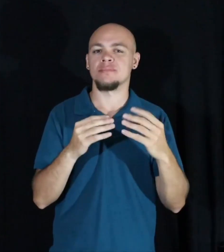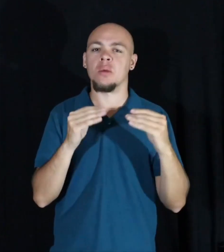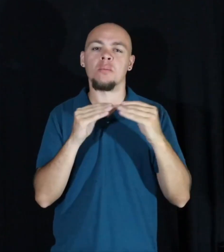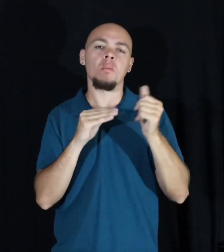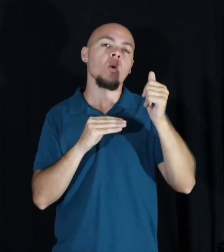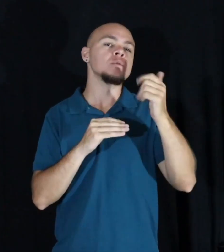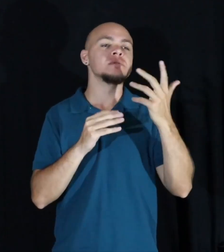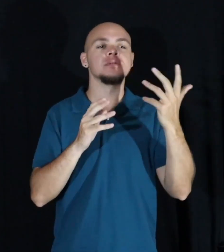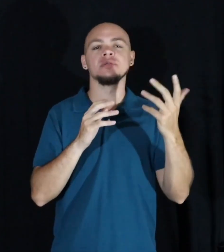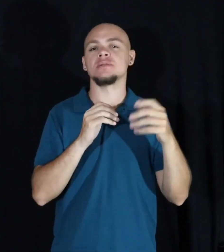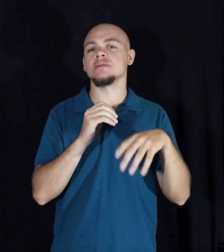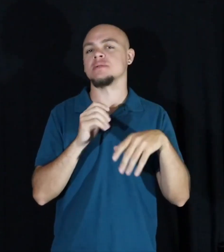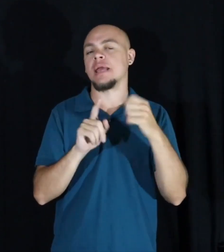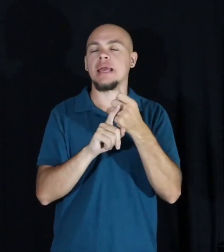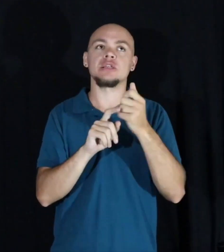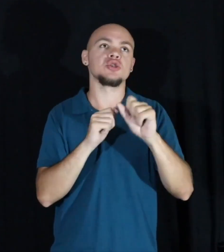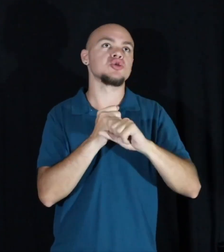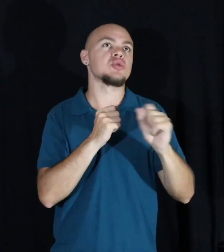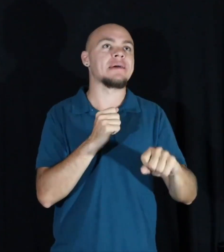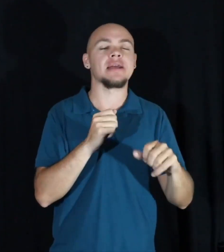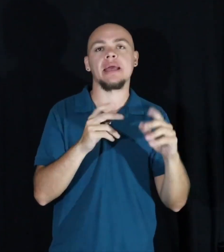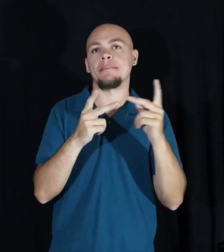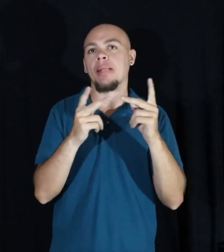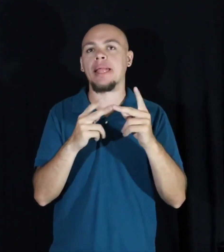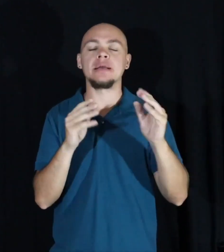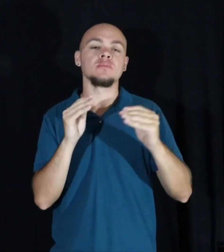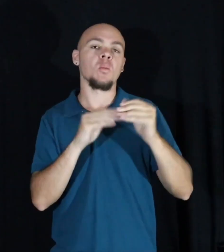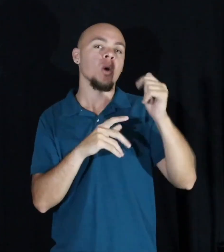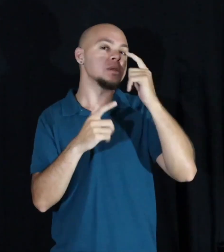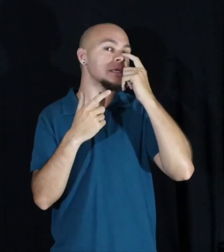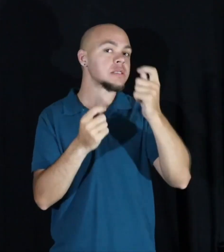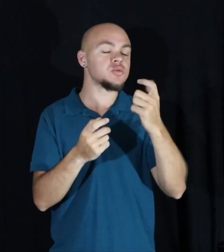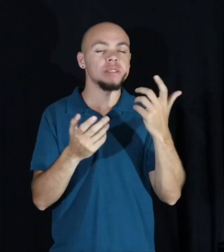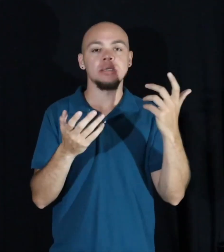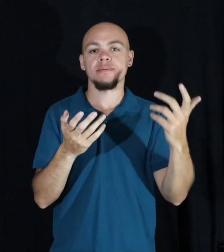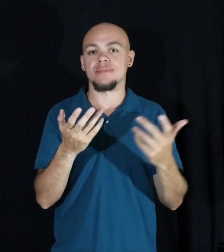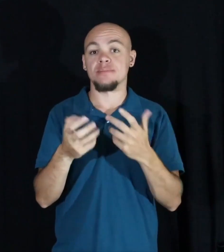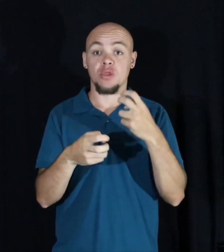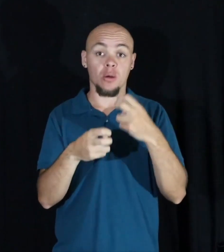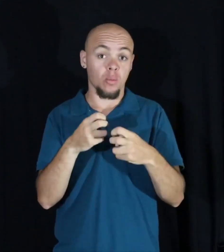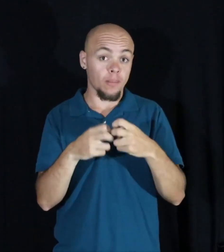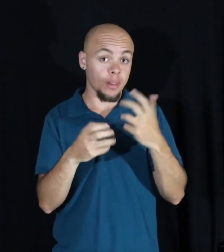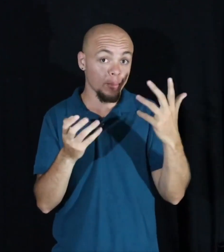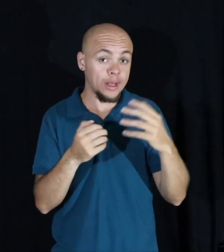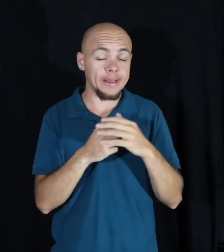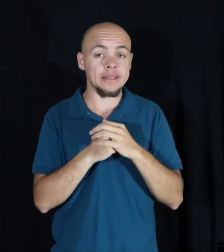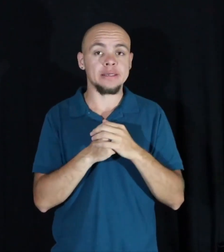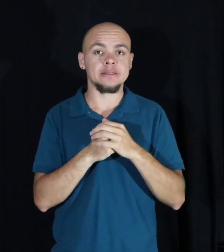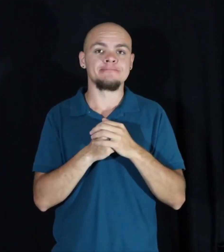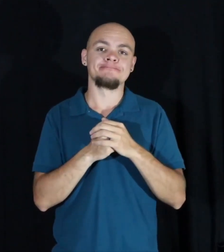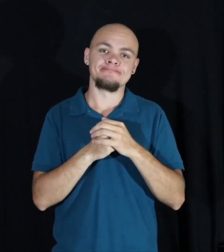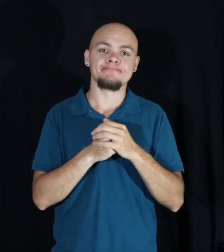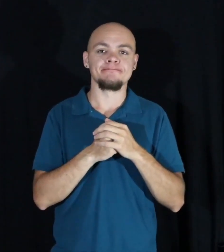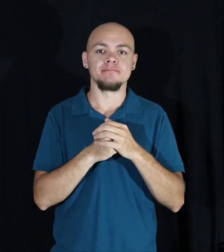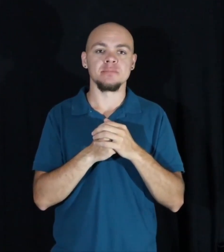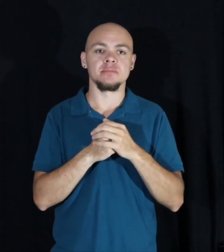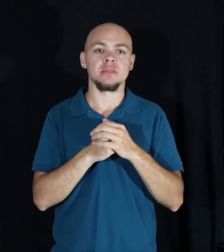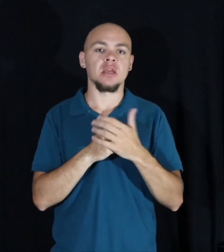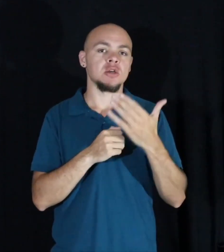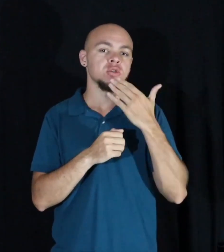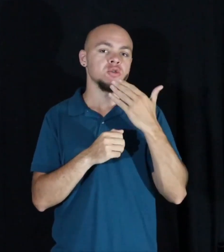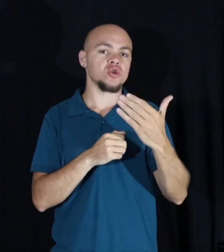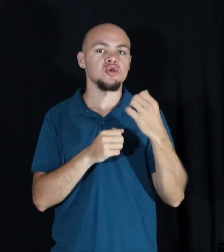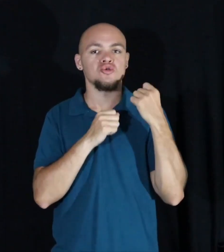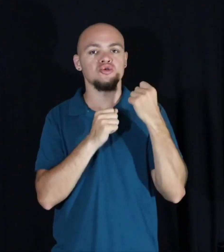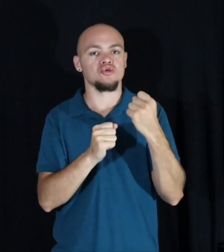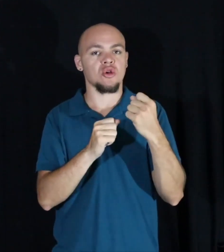extravagant and most interesting place that it could be, that it has? And the problems is mainly that we need to build good infrastructure. The